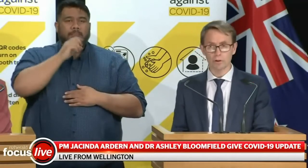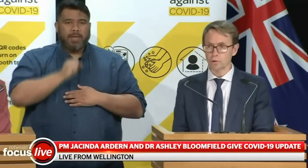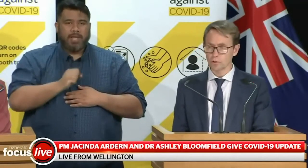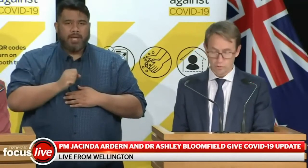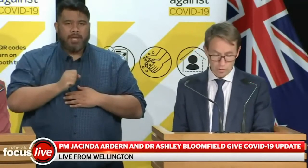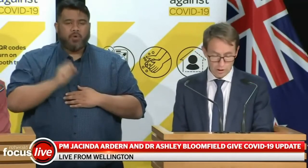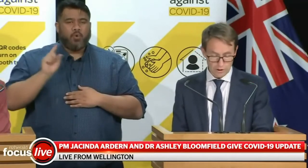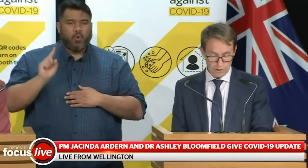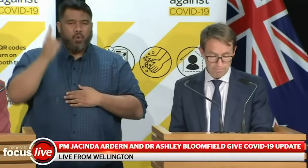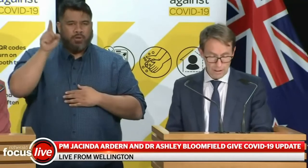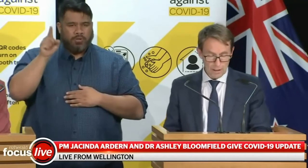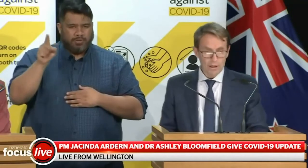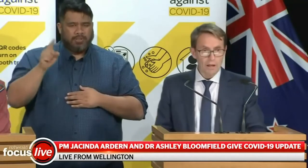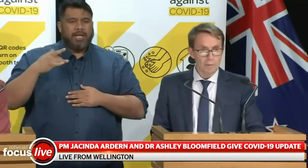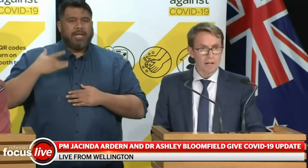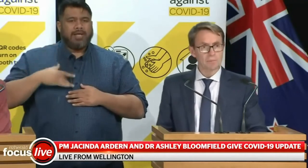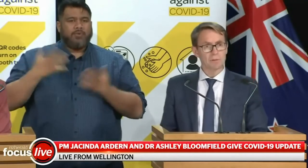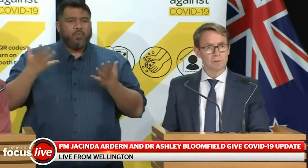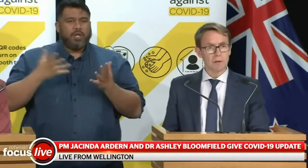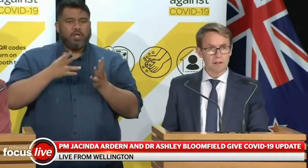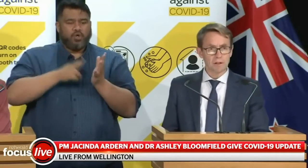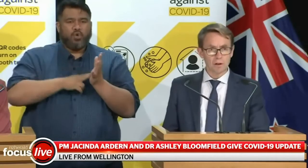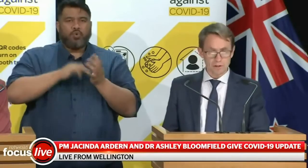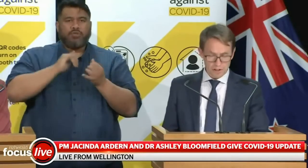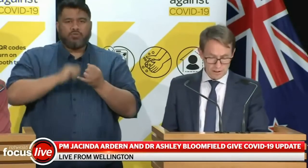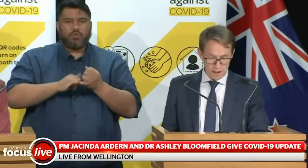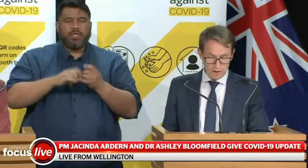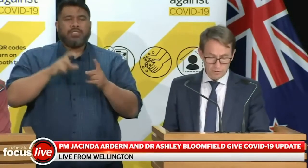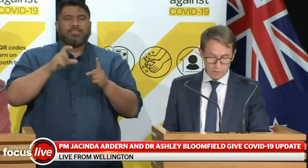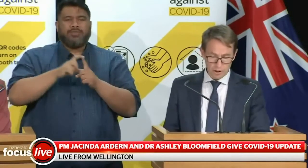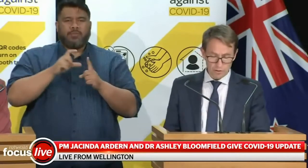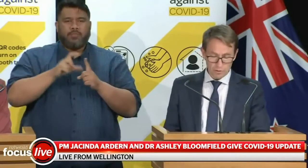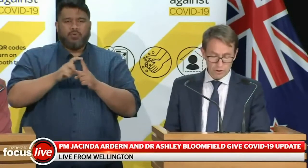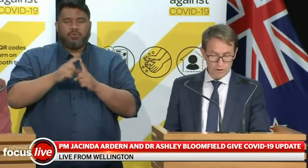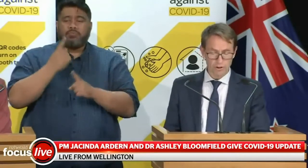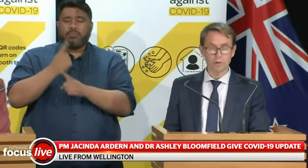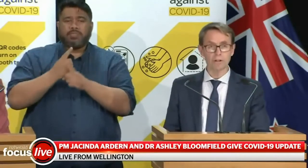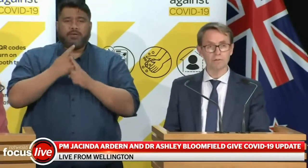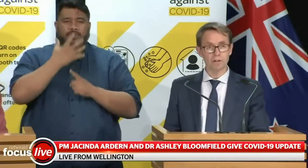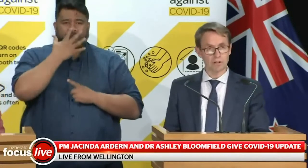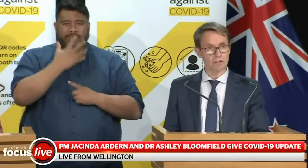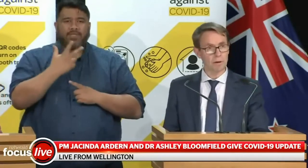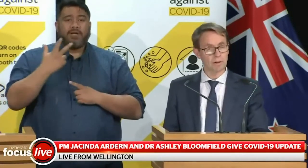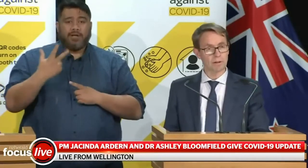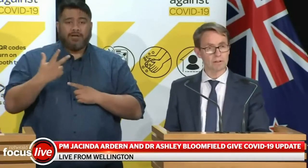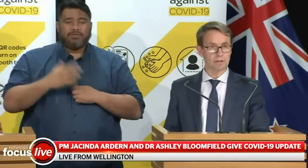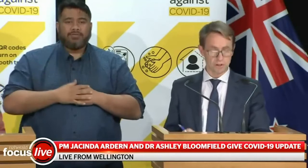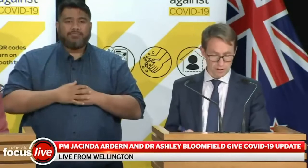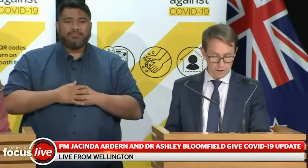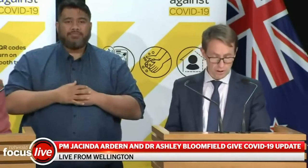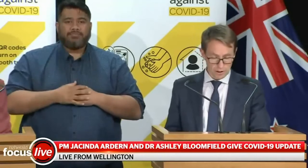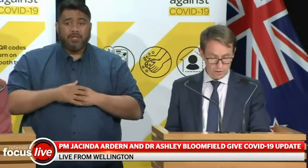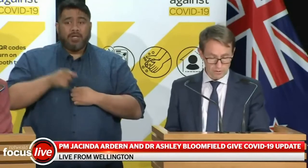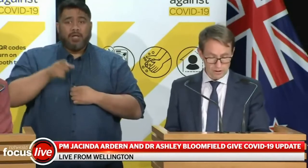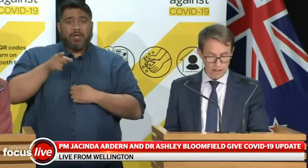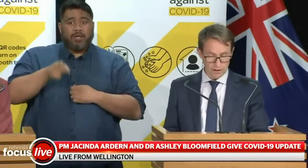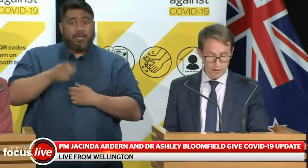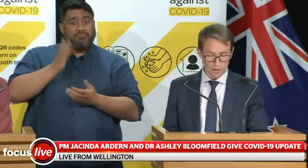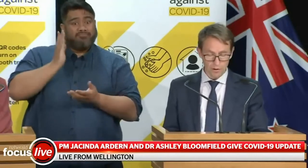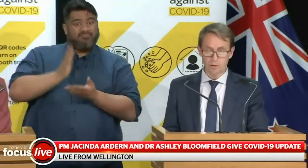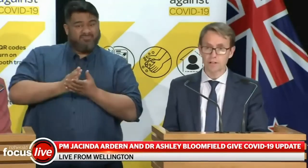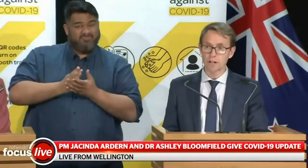Devonport on the North Shore of Auckland. He became symptomatic on Saturday, the 14th of August, so the infectious period is considered to